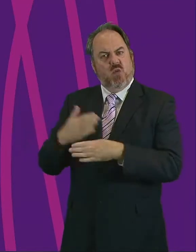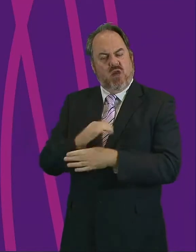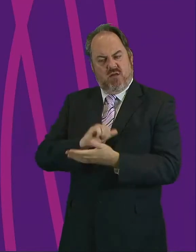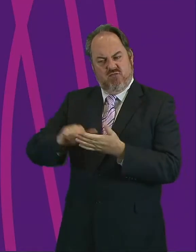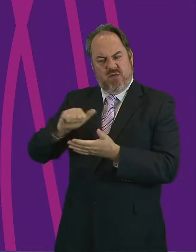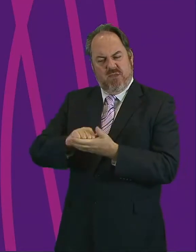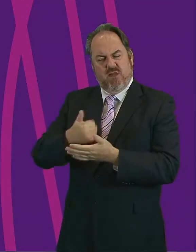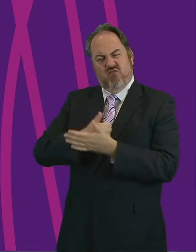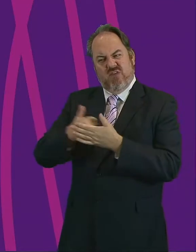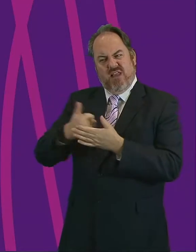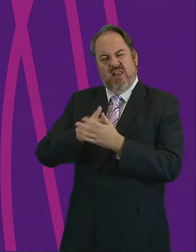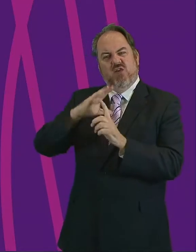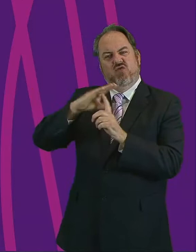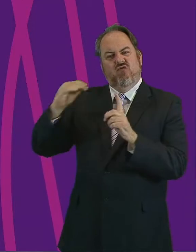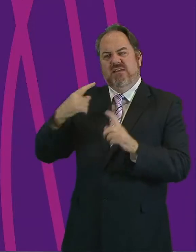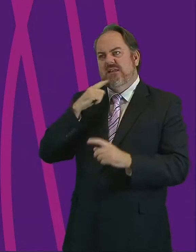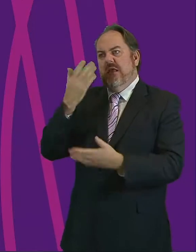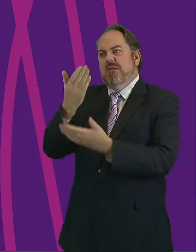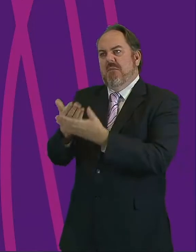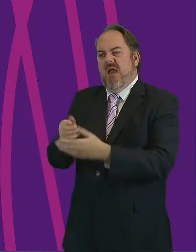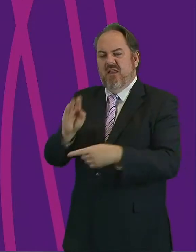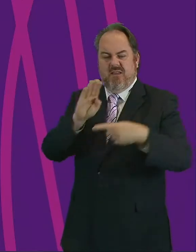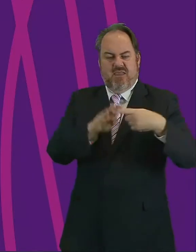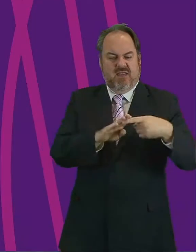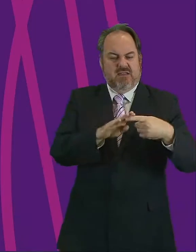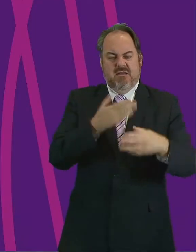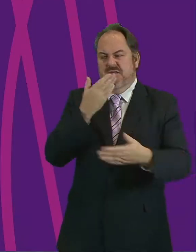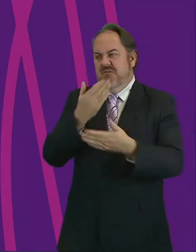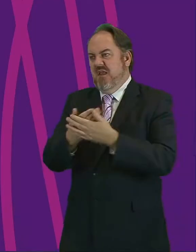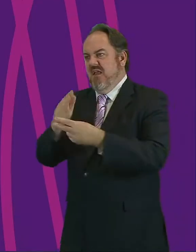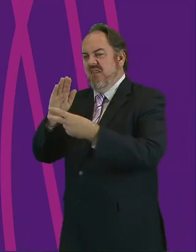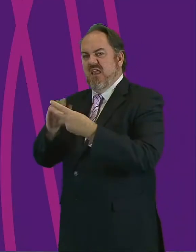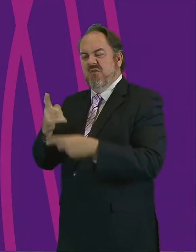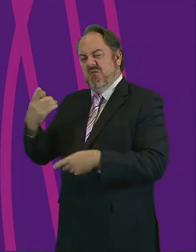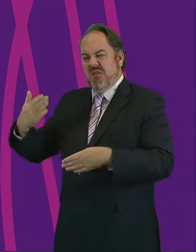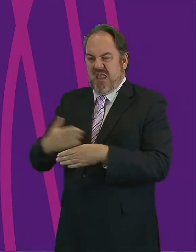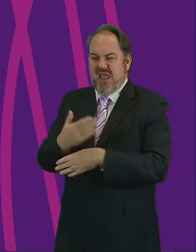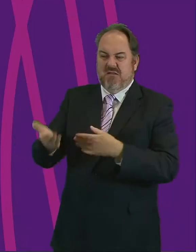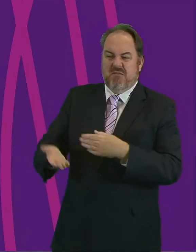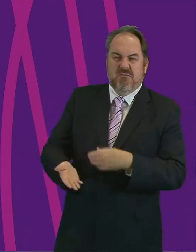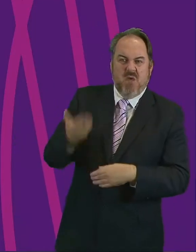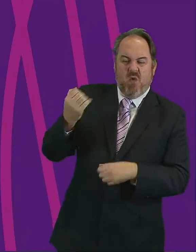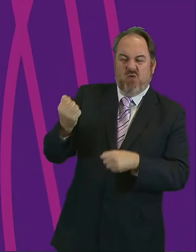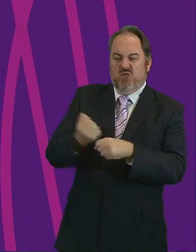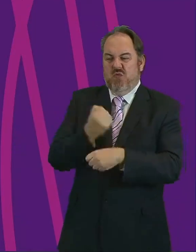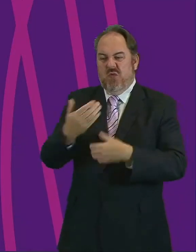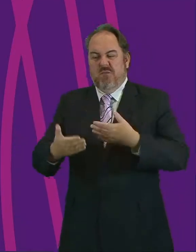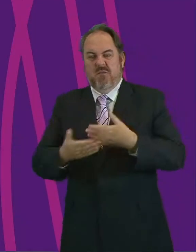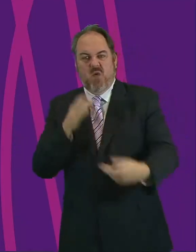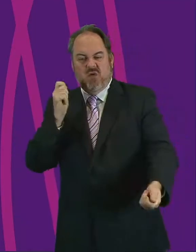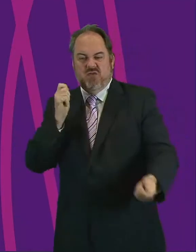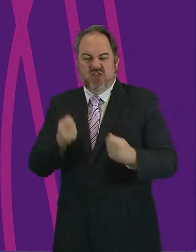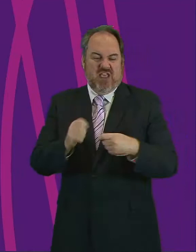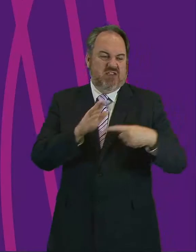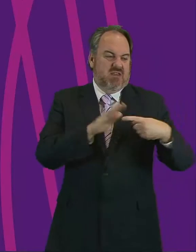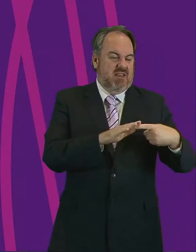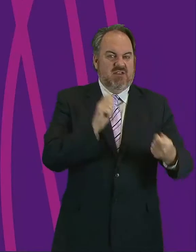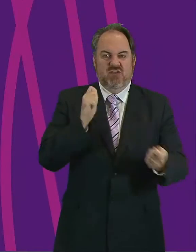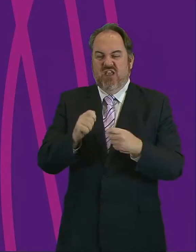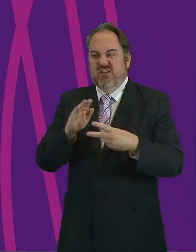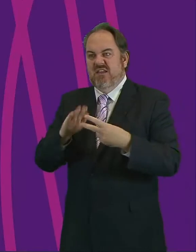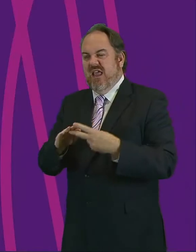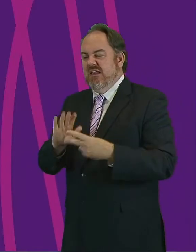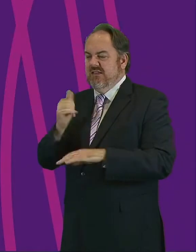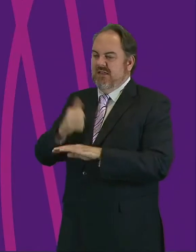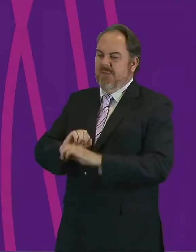this chamber making demands of the Scottish Government to act further, to move further, and to put in place our own